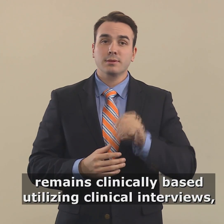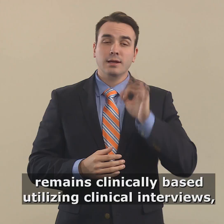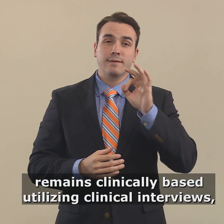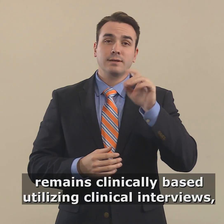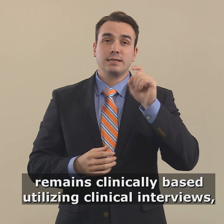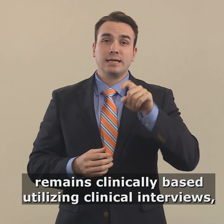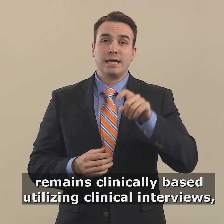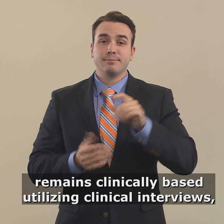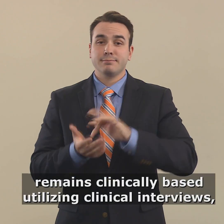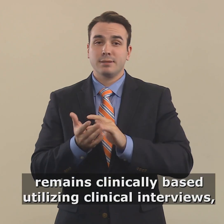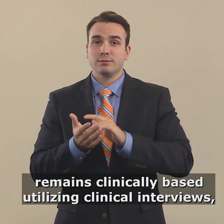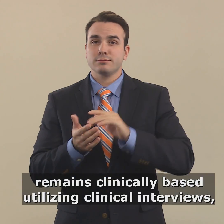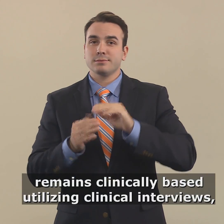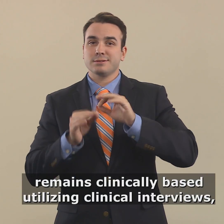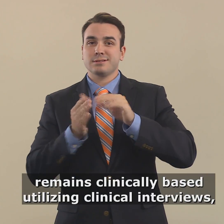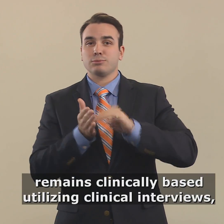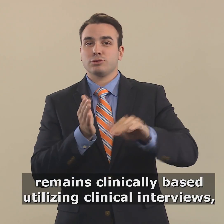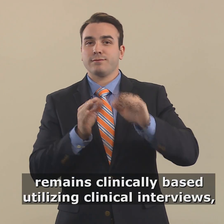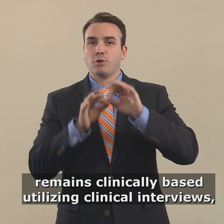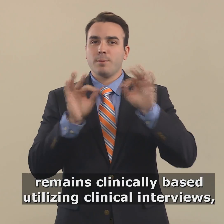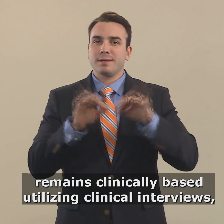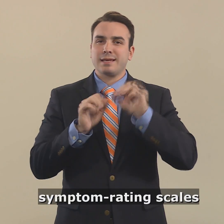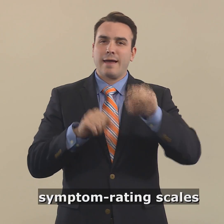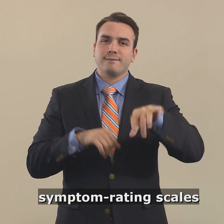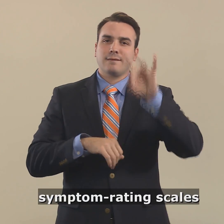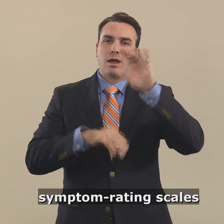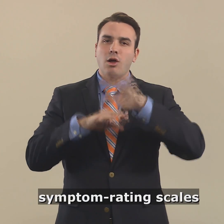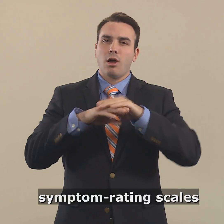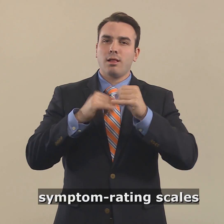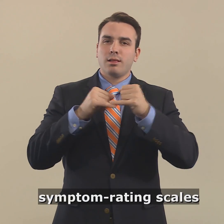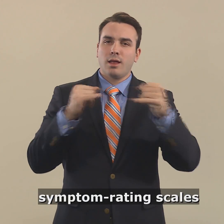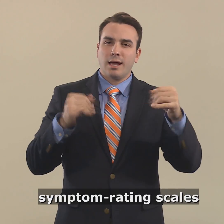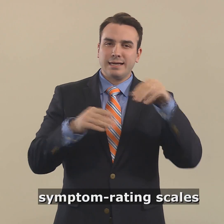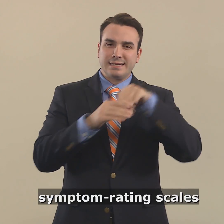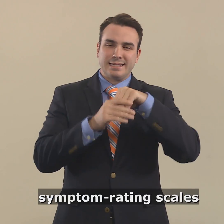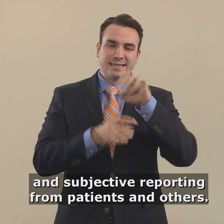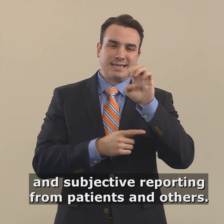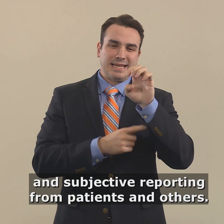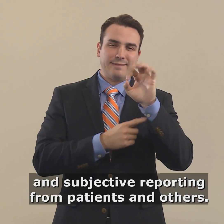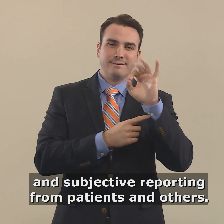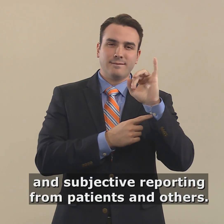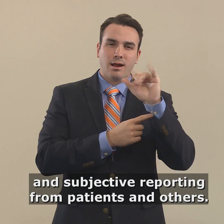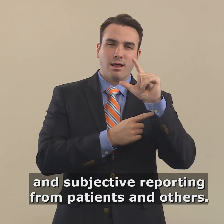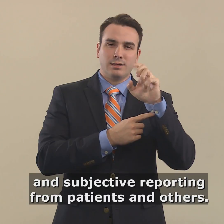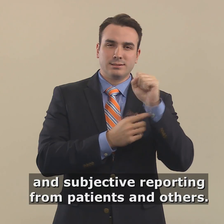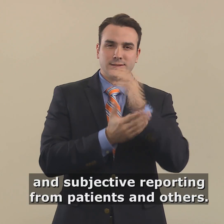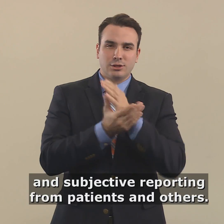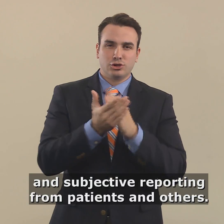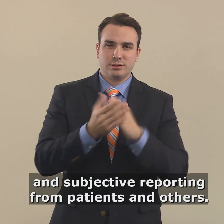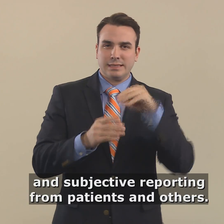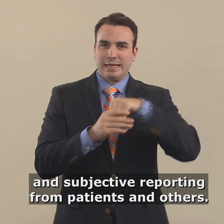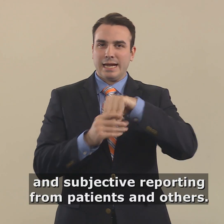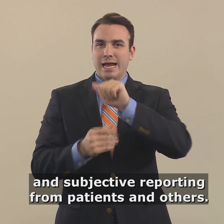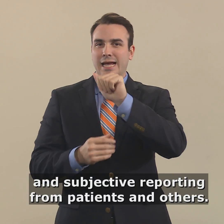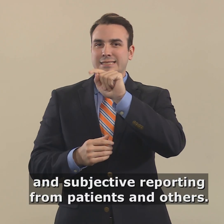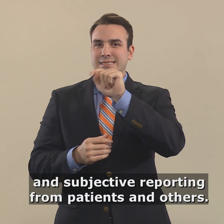based, utilizing clinical interviews, symptom rating scales, and subjective reporting from patients and others.